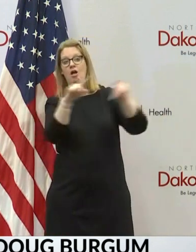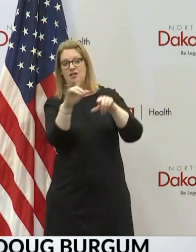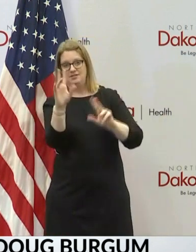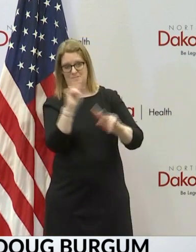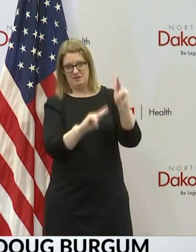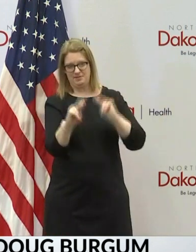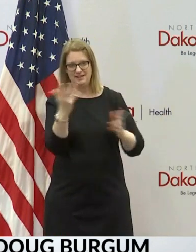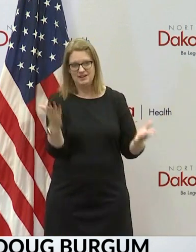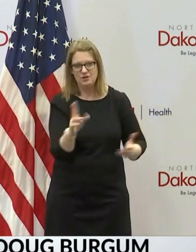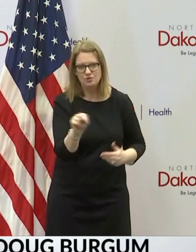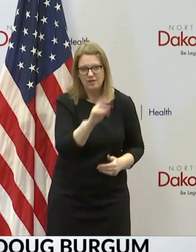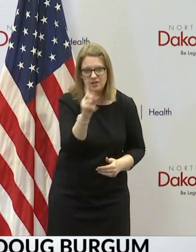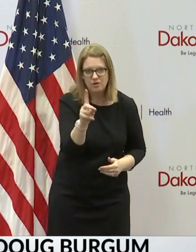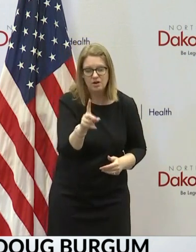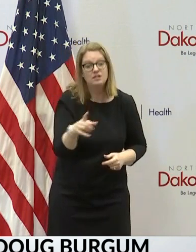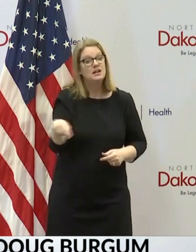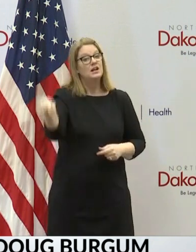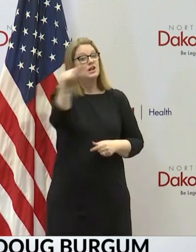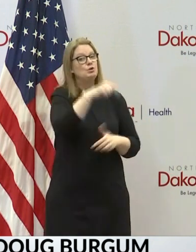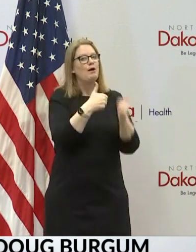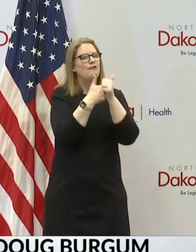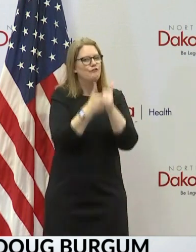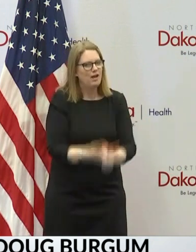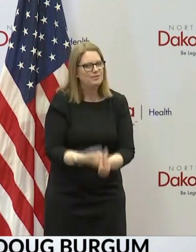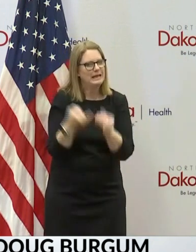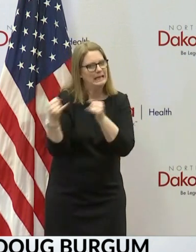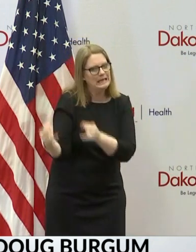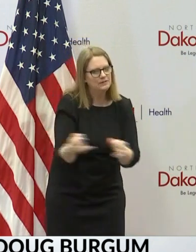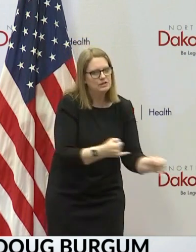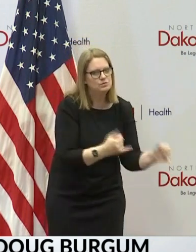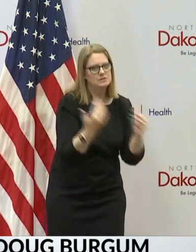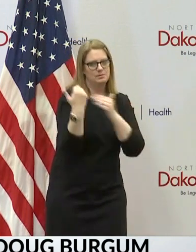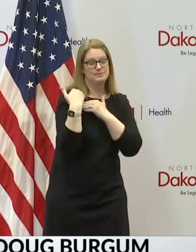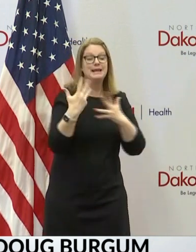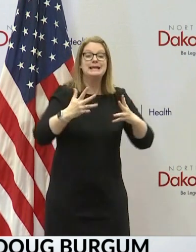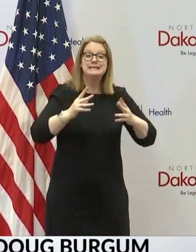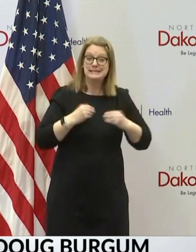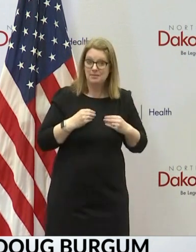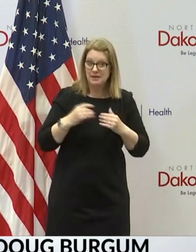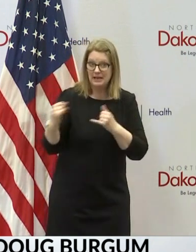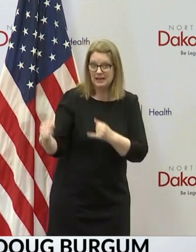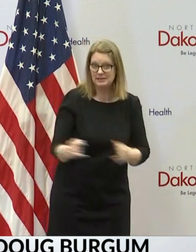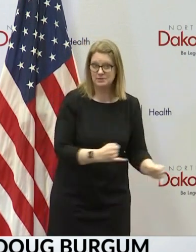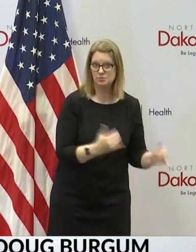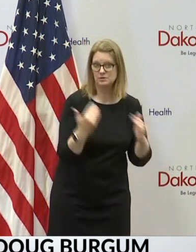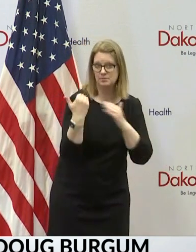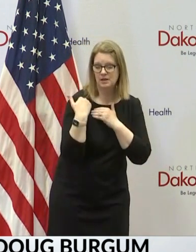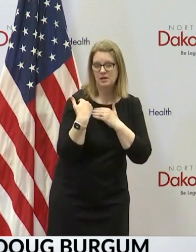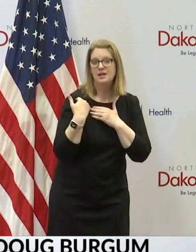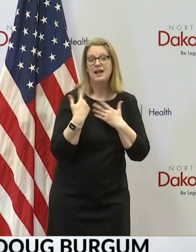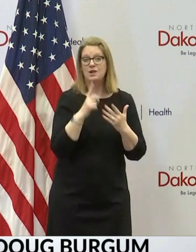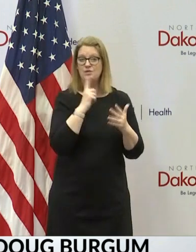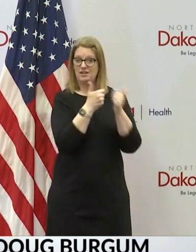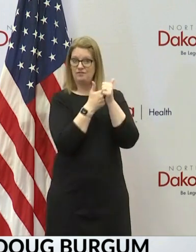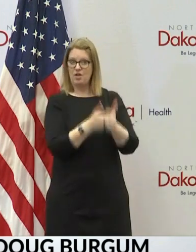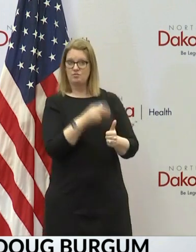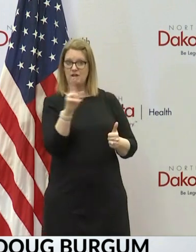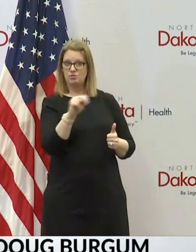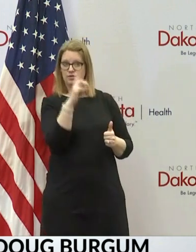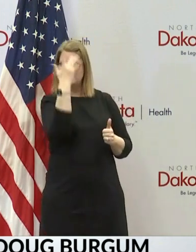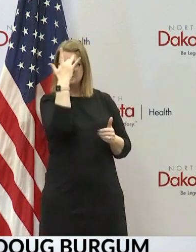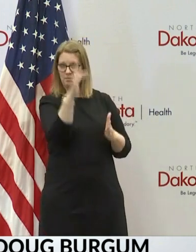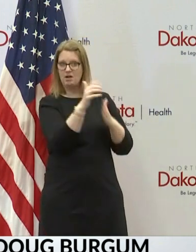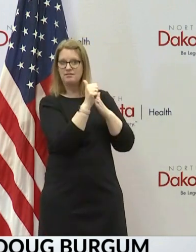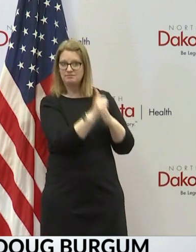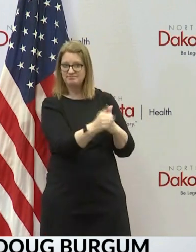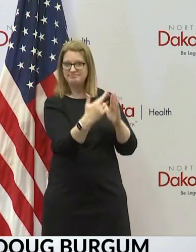North Dakotans exercising individual responsibility and practicing the North Dakota SMART guidelines, who are really central to helping